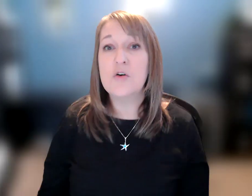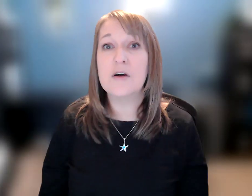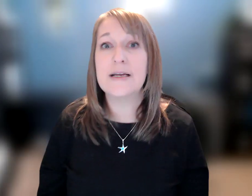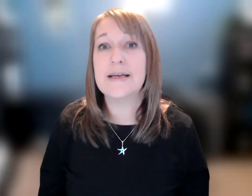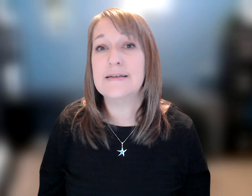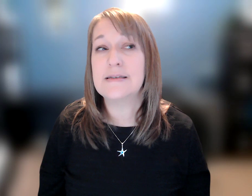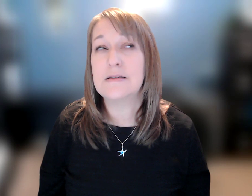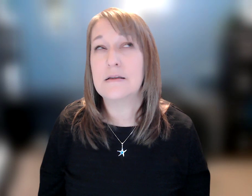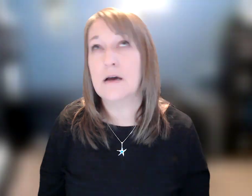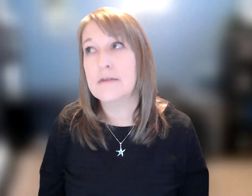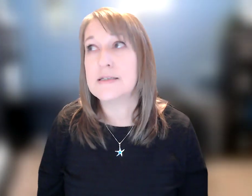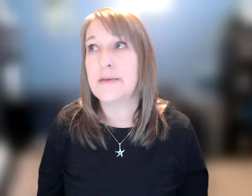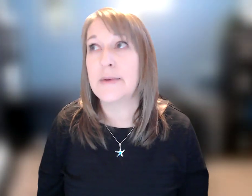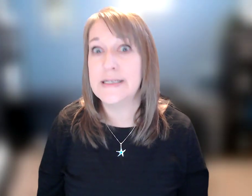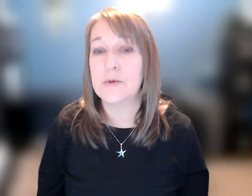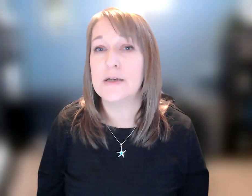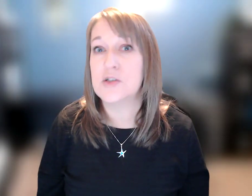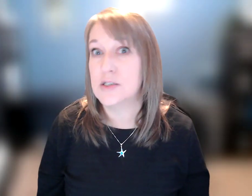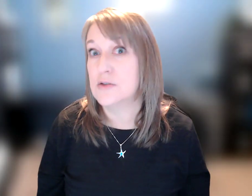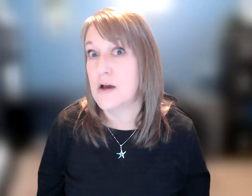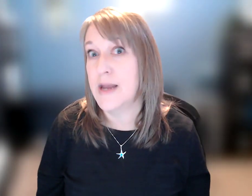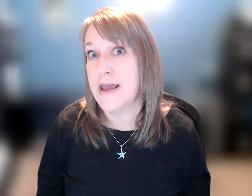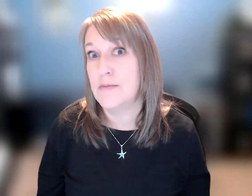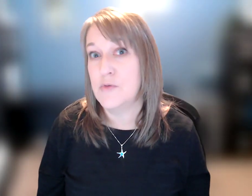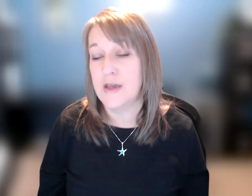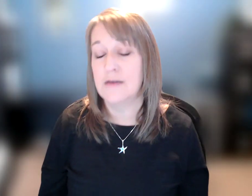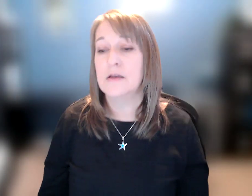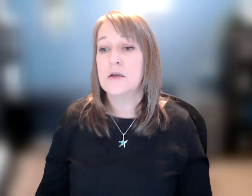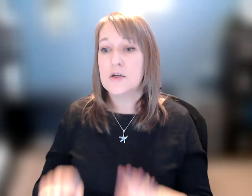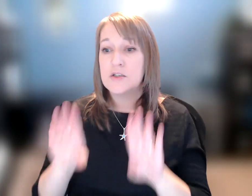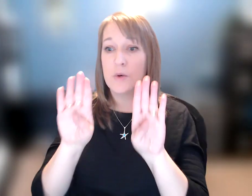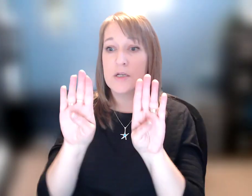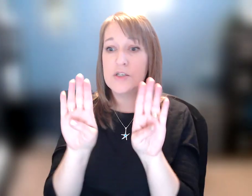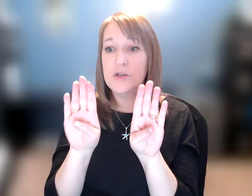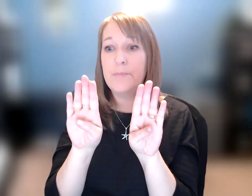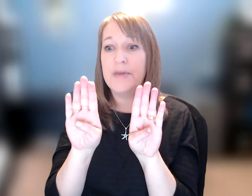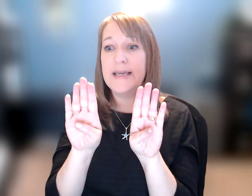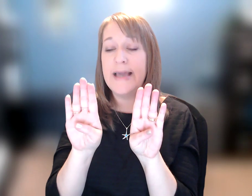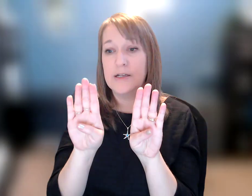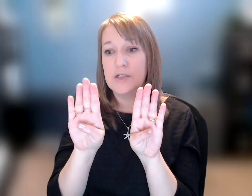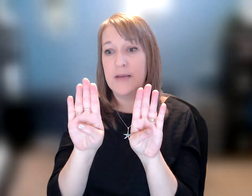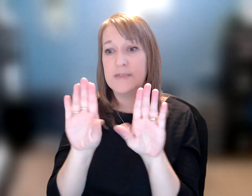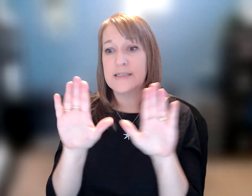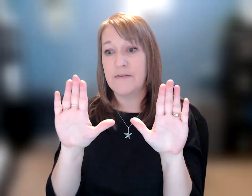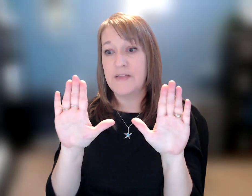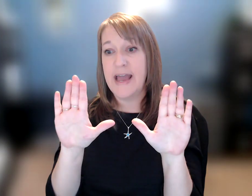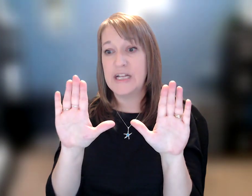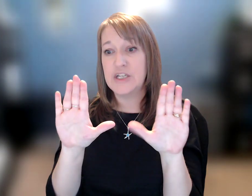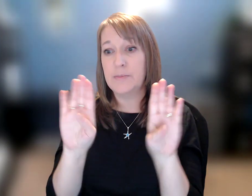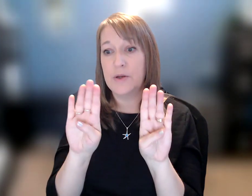Door is kind of the same idea where it's just your dominant hand moving. So you want two B handshakes. It's like a flat handshake, but you